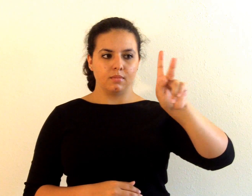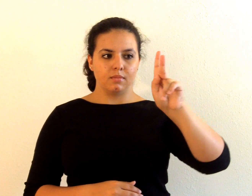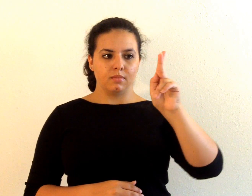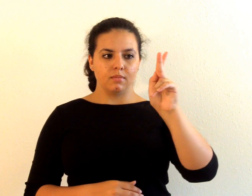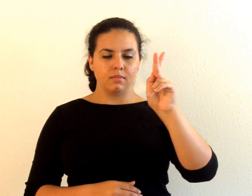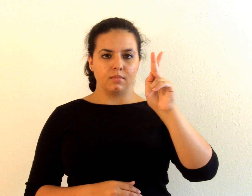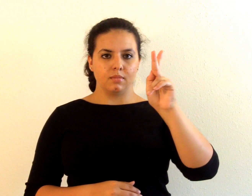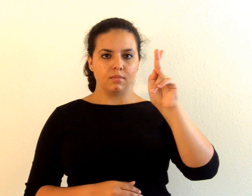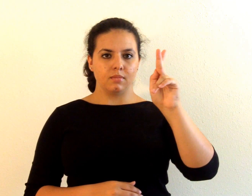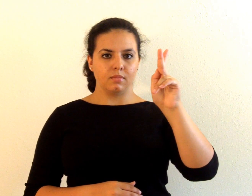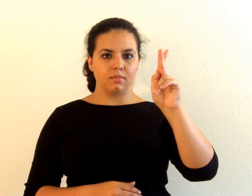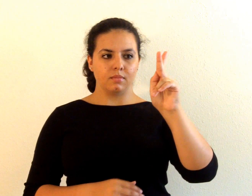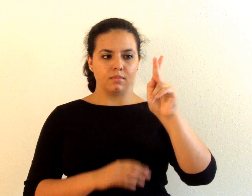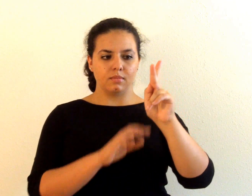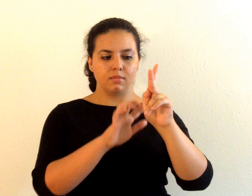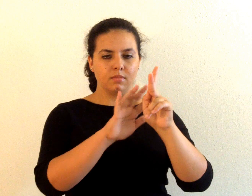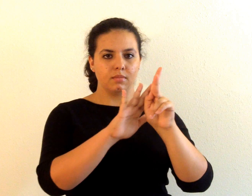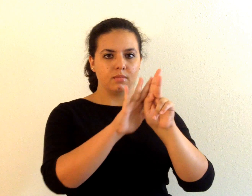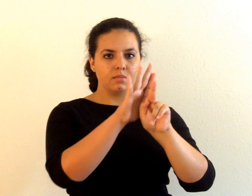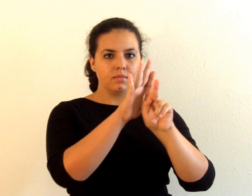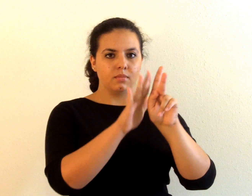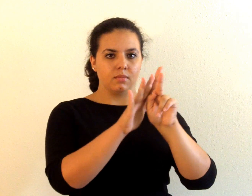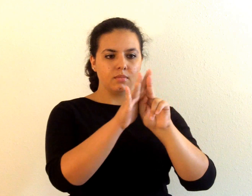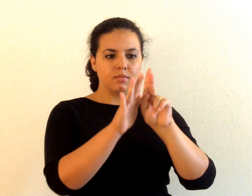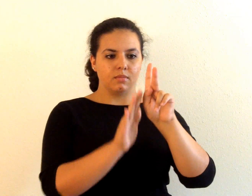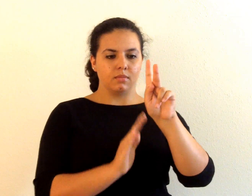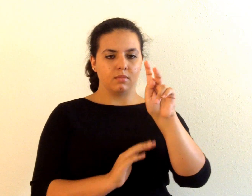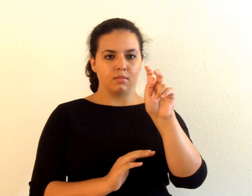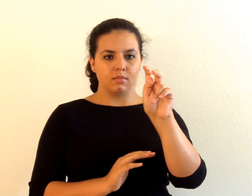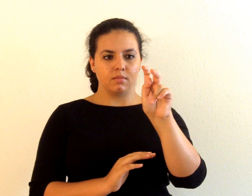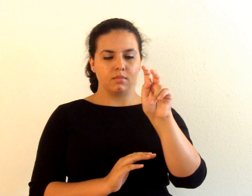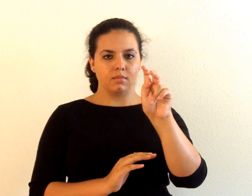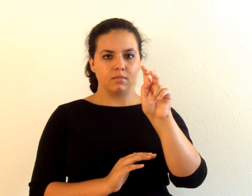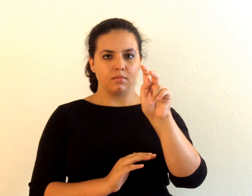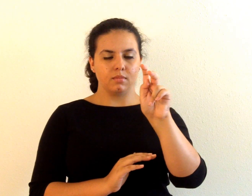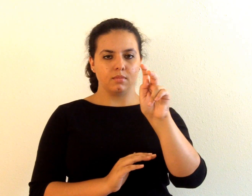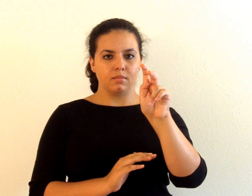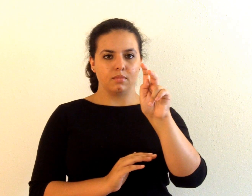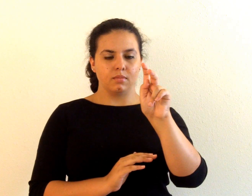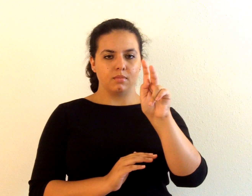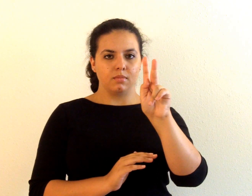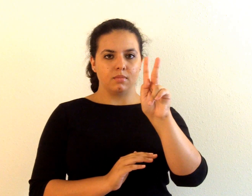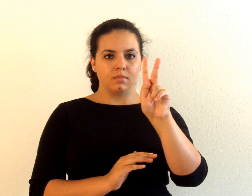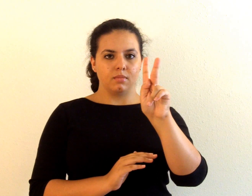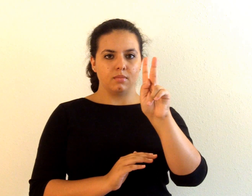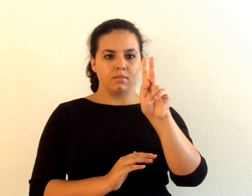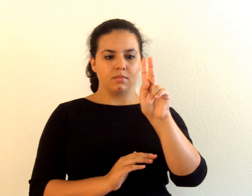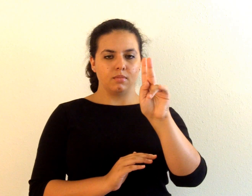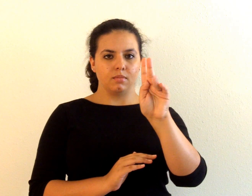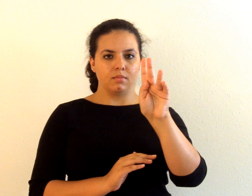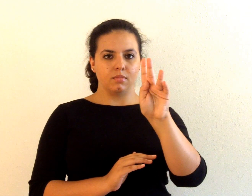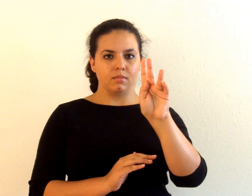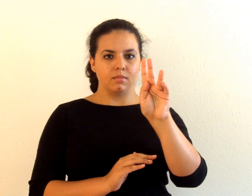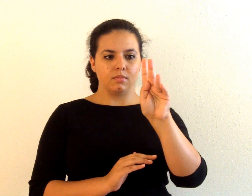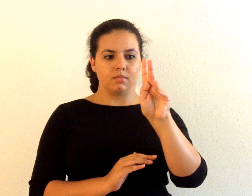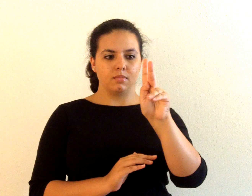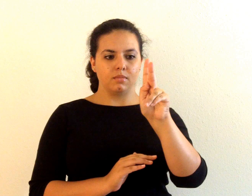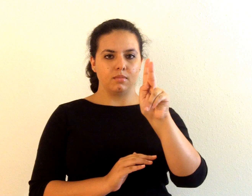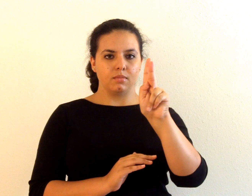and then your fingers are straight. Don't have sloppy fingers. And then your ring finger and your pinky, don't have them out.